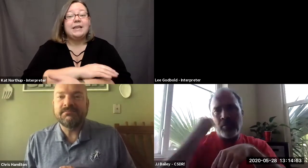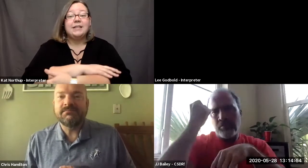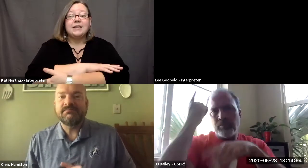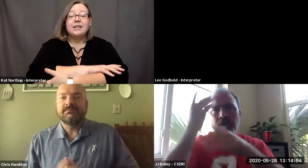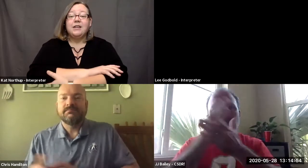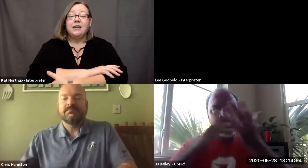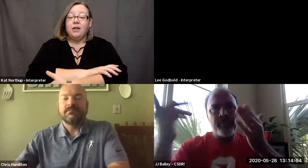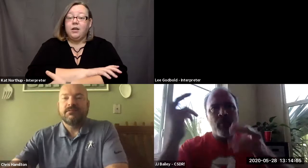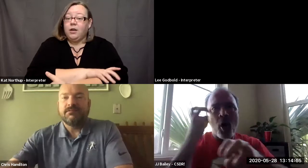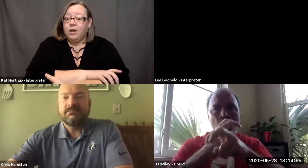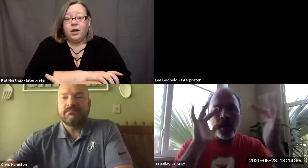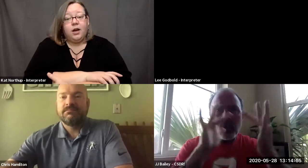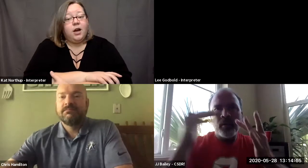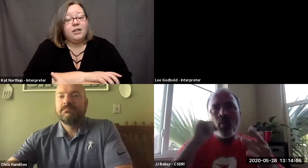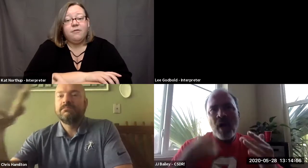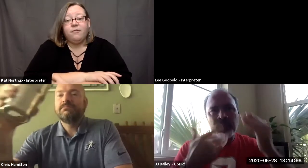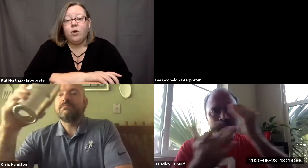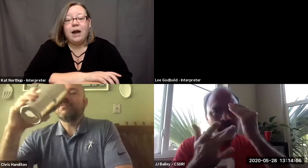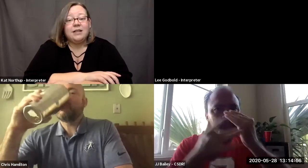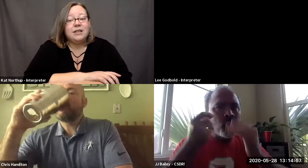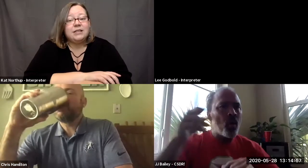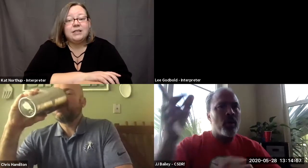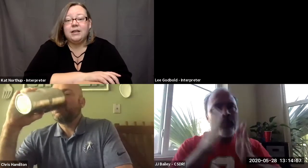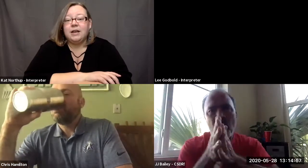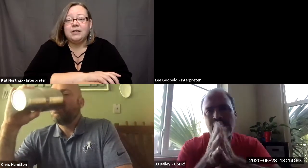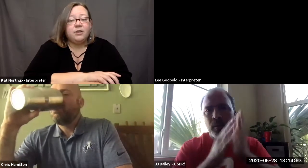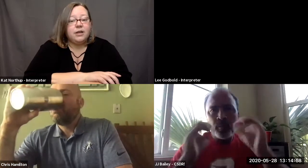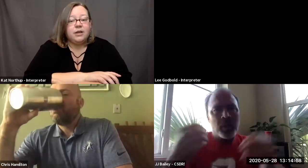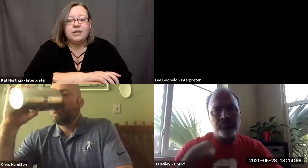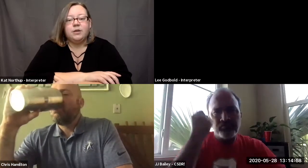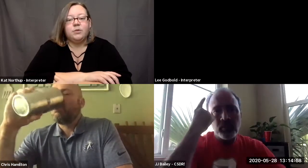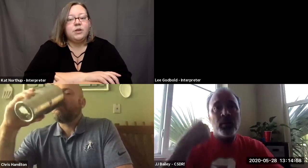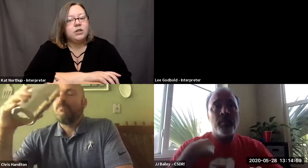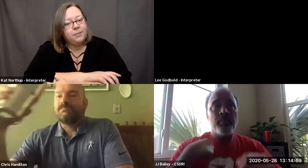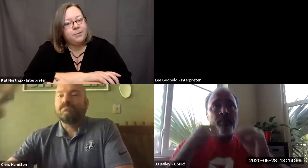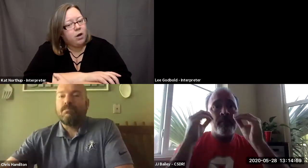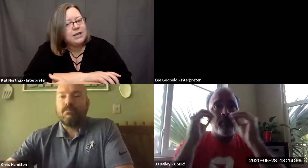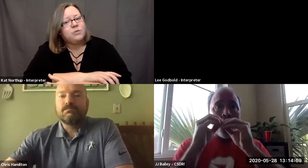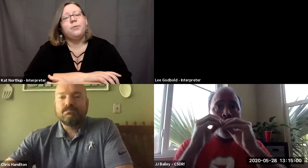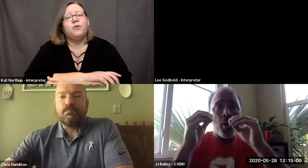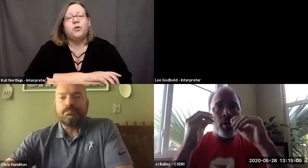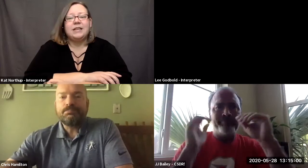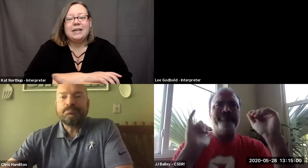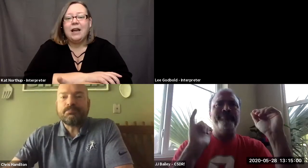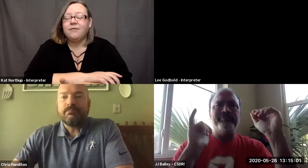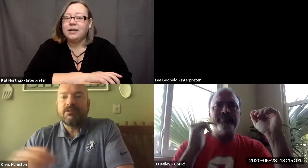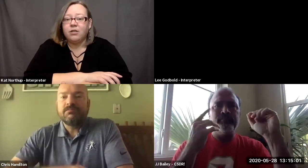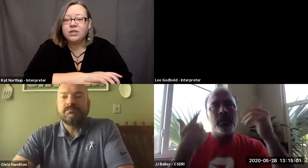hit, I think for athletes, I definitely understand it was hard to keep in contact with some of them. They didn't have